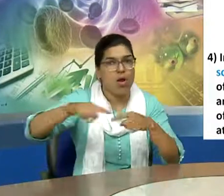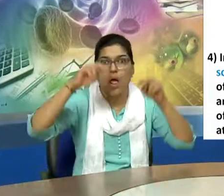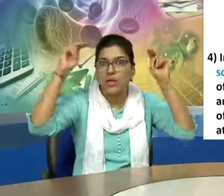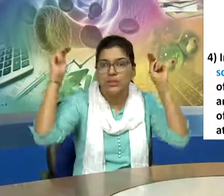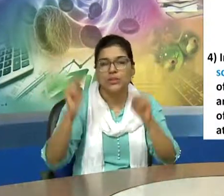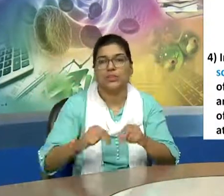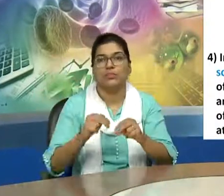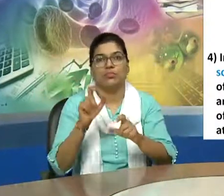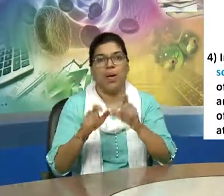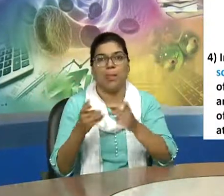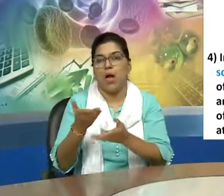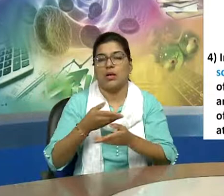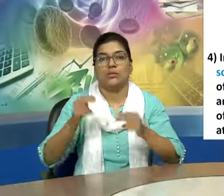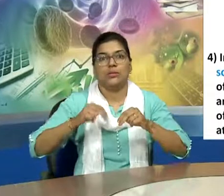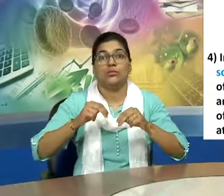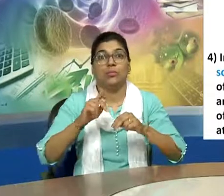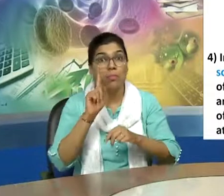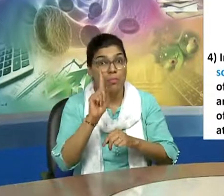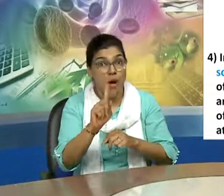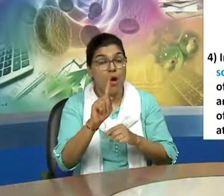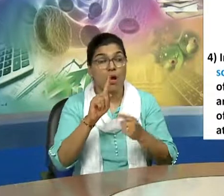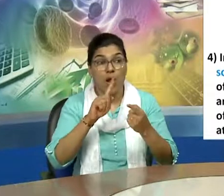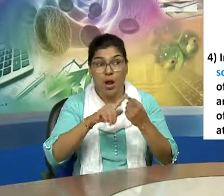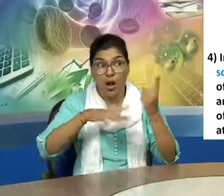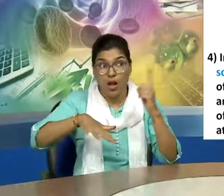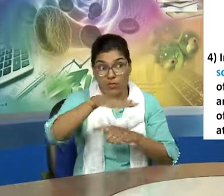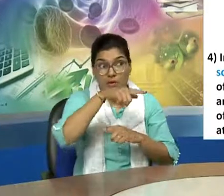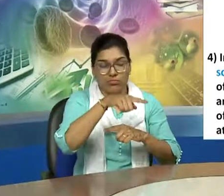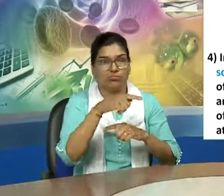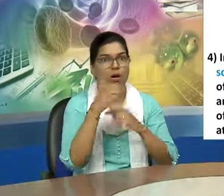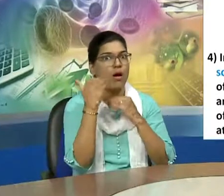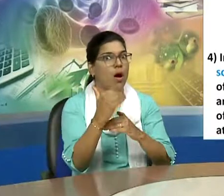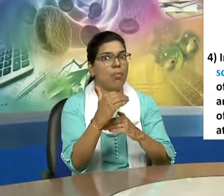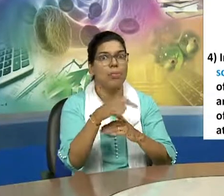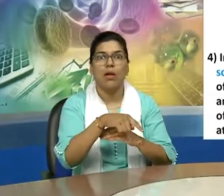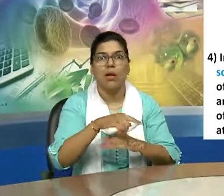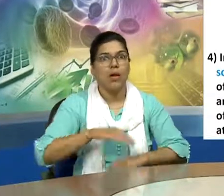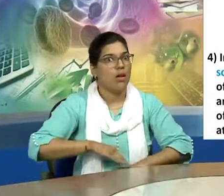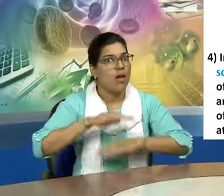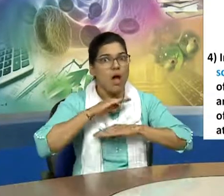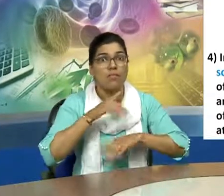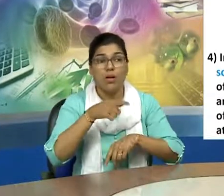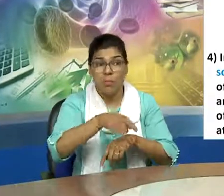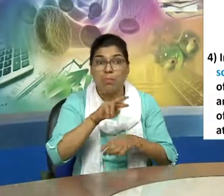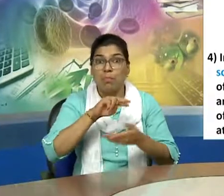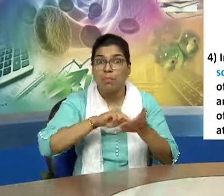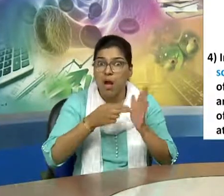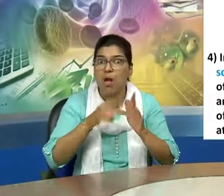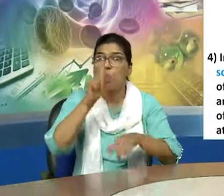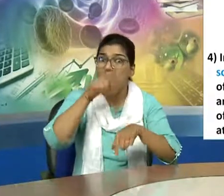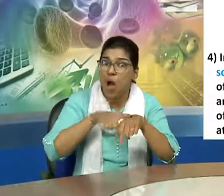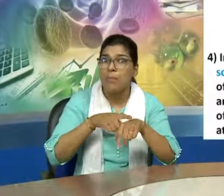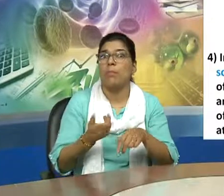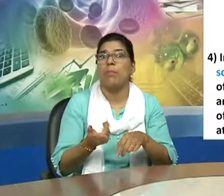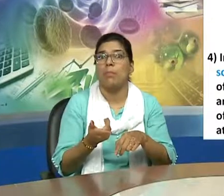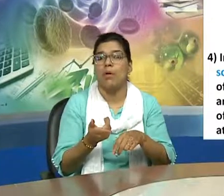And all those machineries which we nowadays use, they also